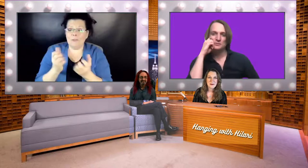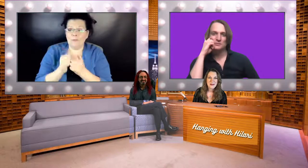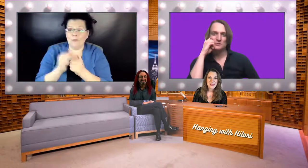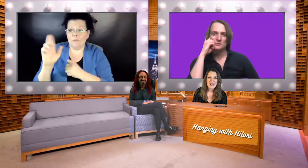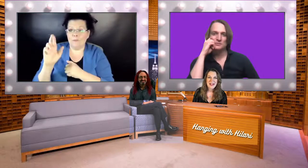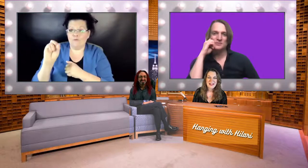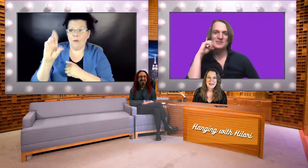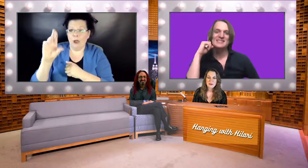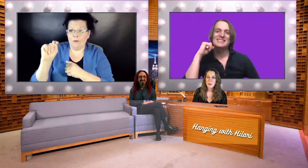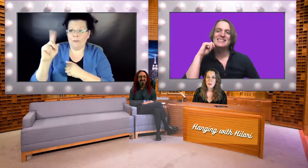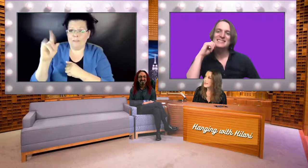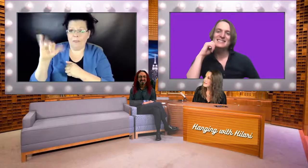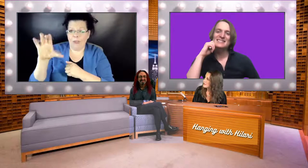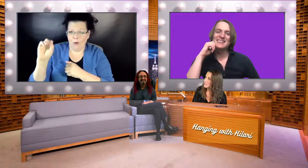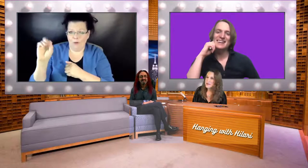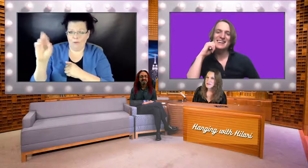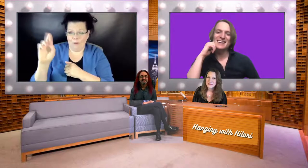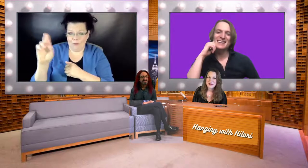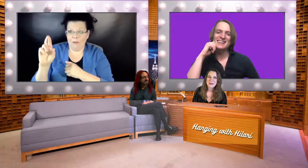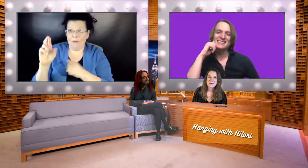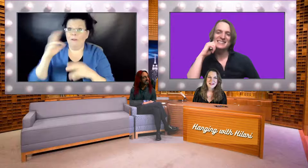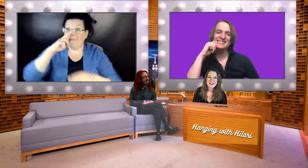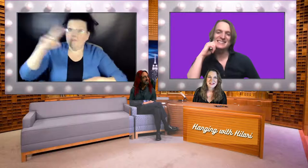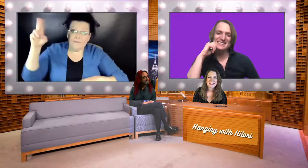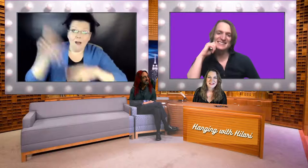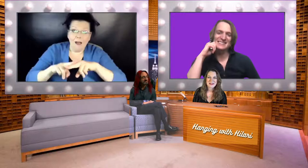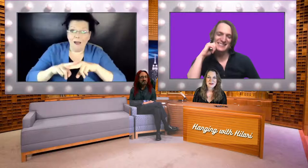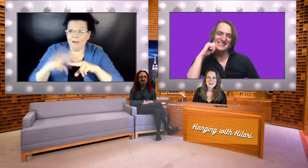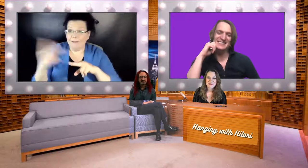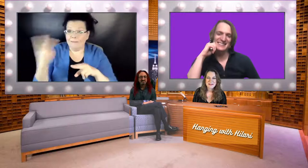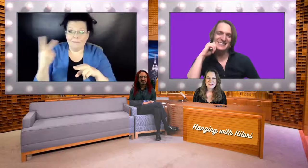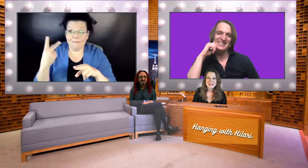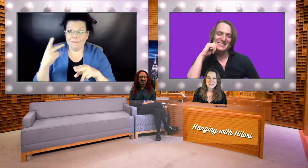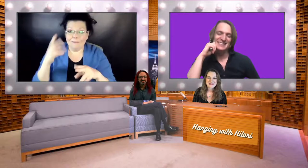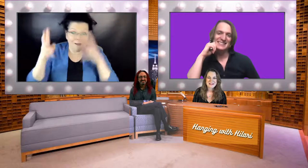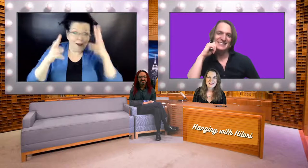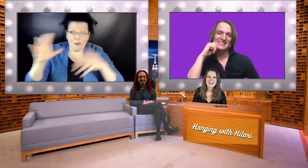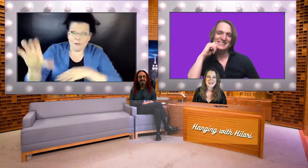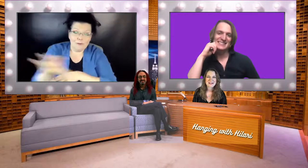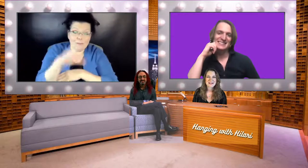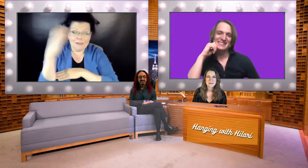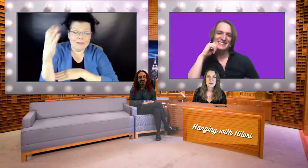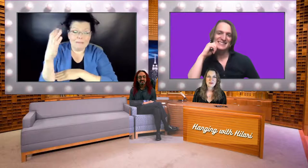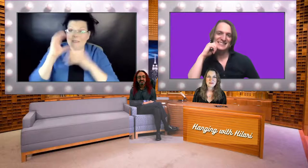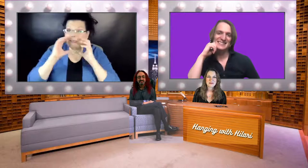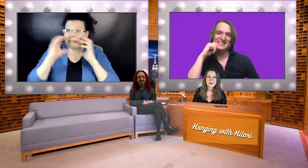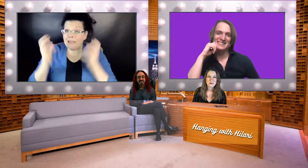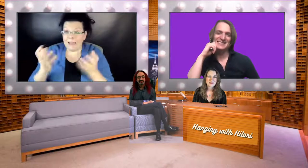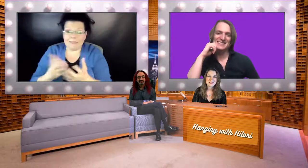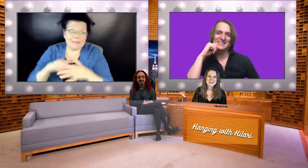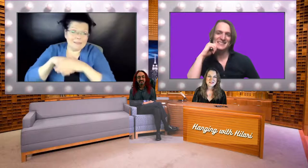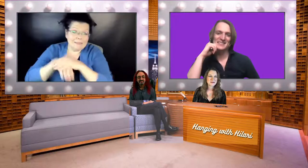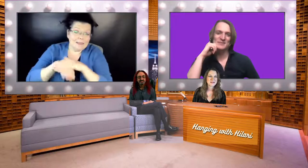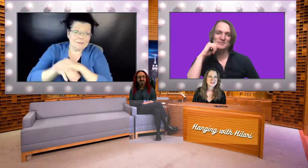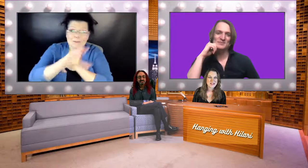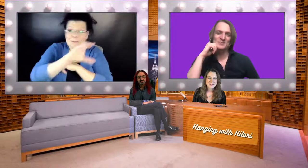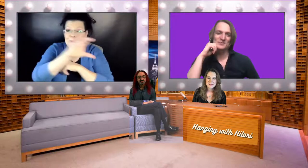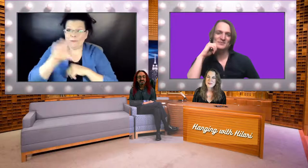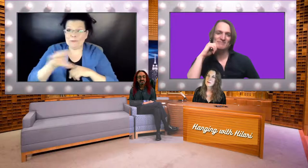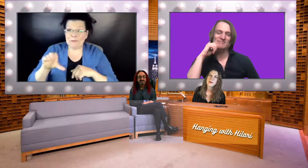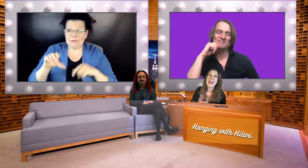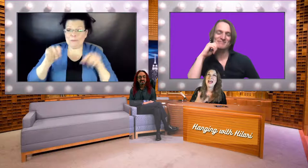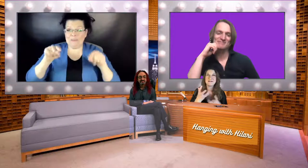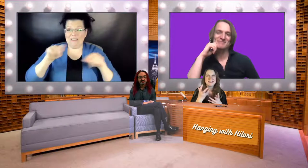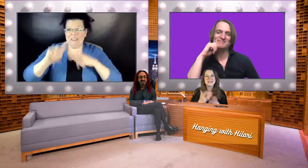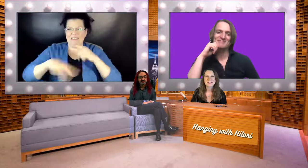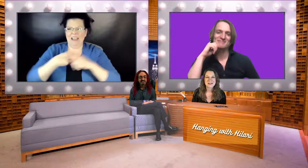DeMeo. And we had so much fun making Christmas and Santa accessible over Zoom and these sorts of sets. We're